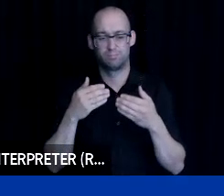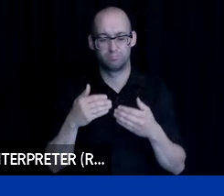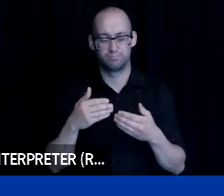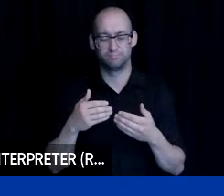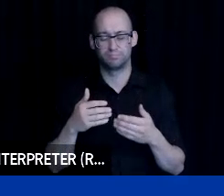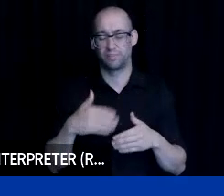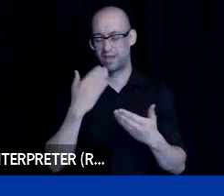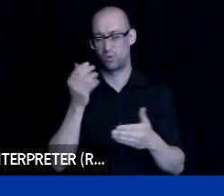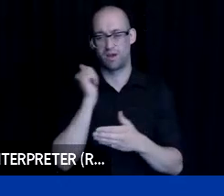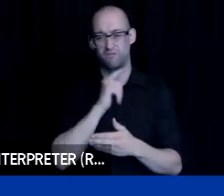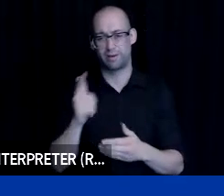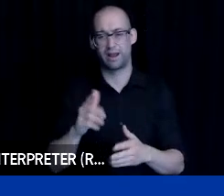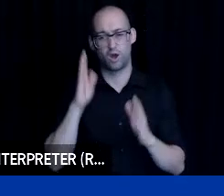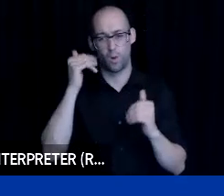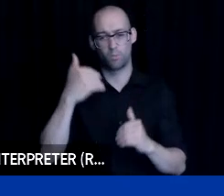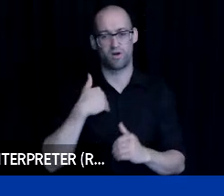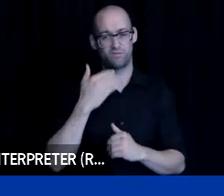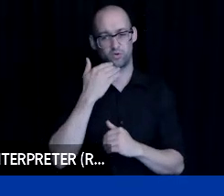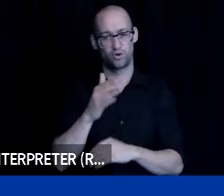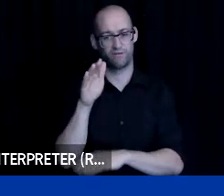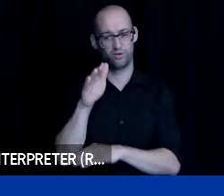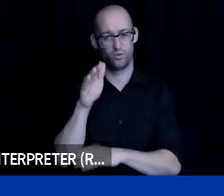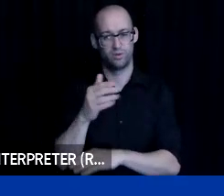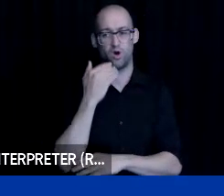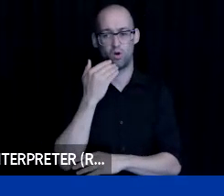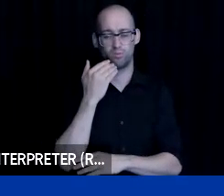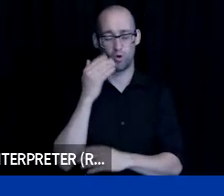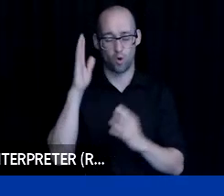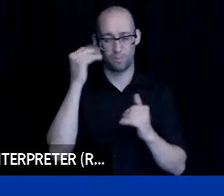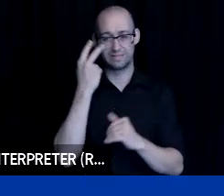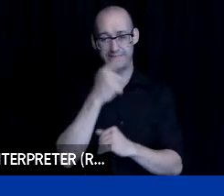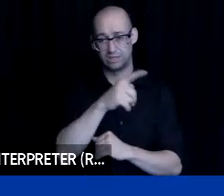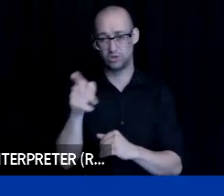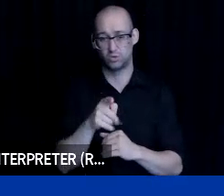have a fantastic afternoon, and hope to see some of you at